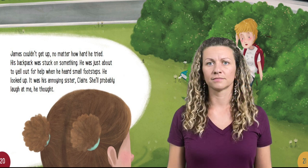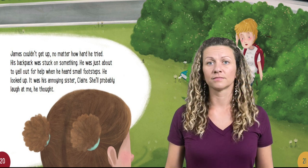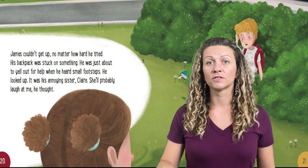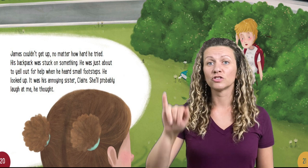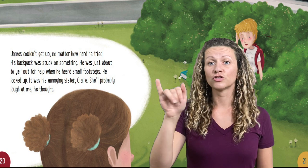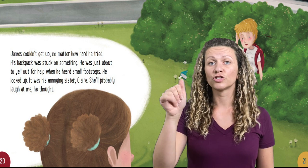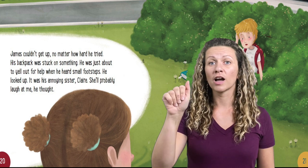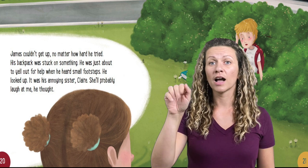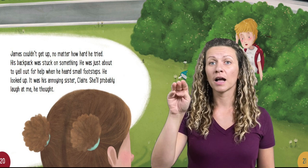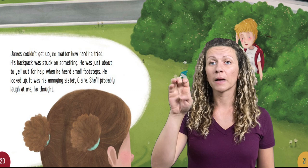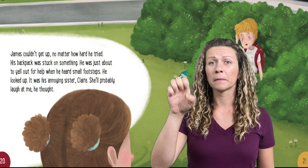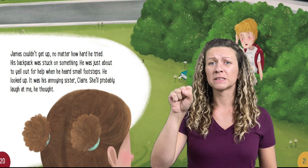revolve.